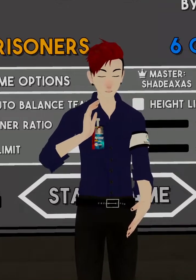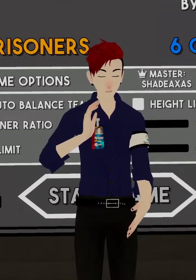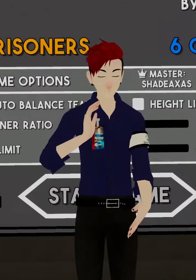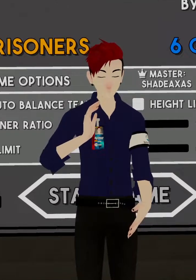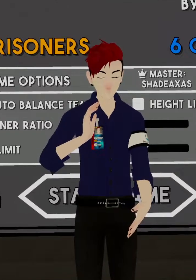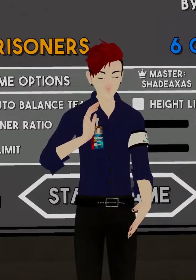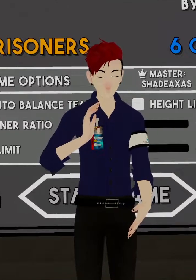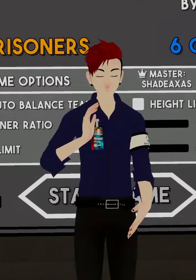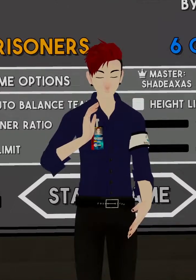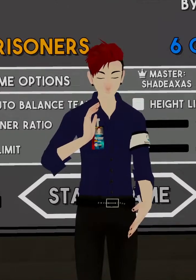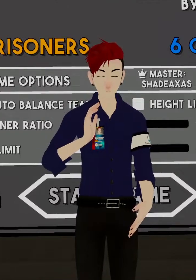Cafeteria.